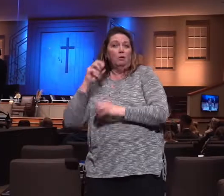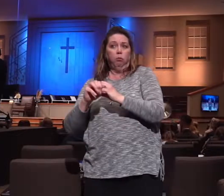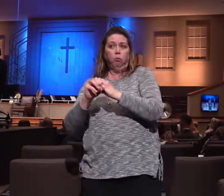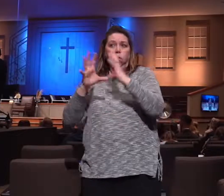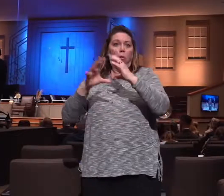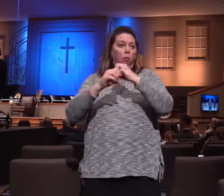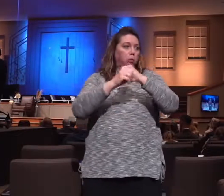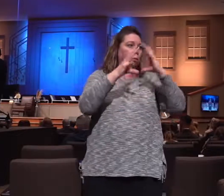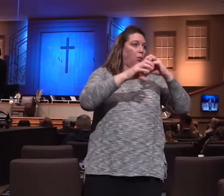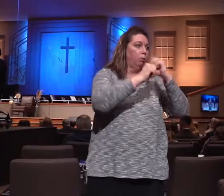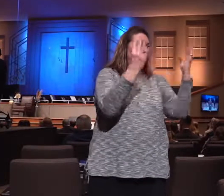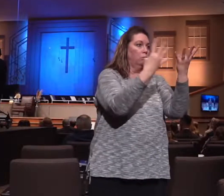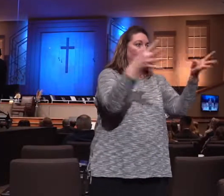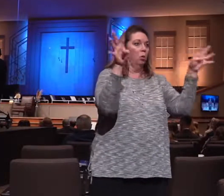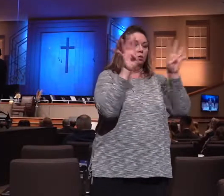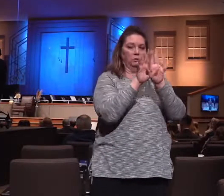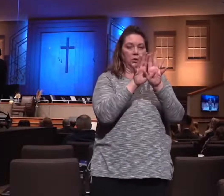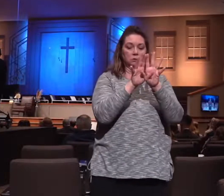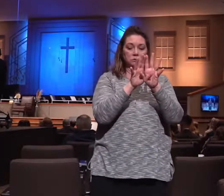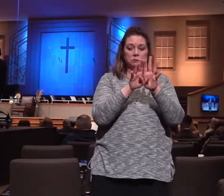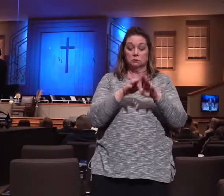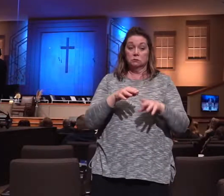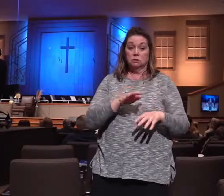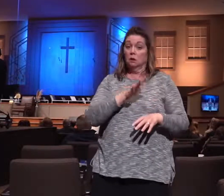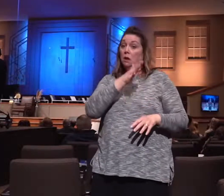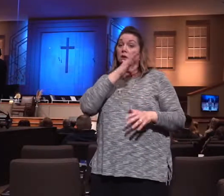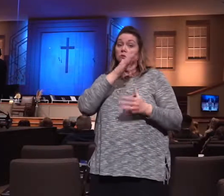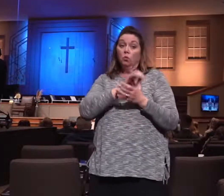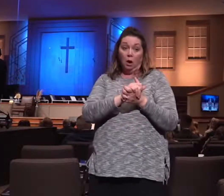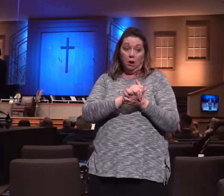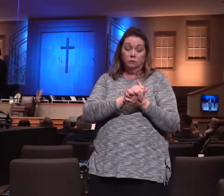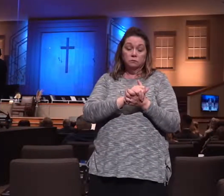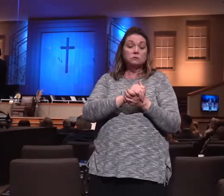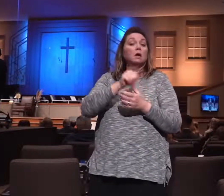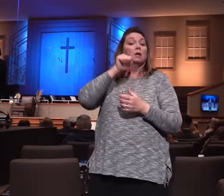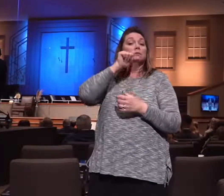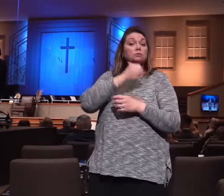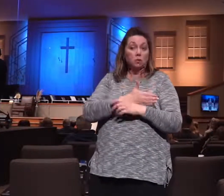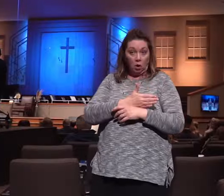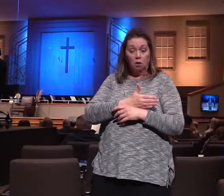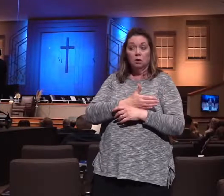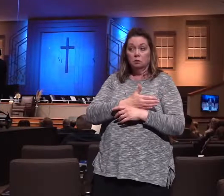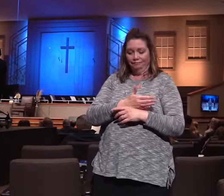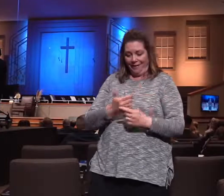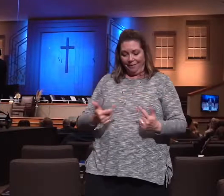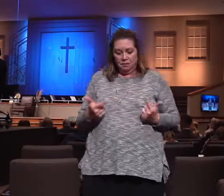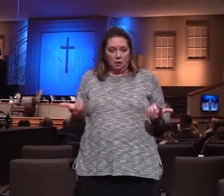sent his wife and daughter to the States. His daughter will be a freshman in a few weeks here in our college.